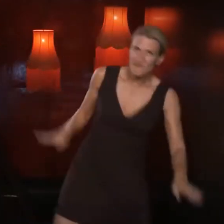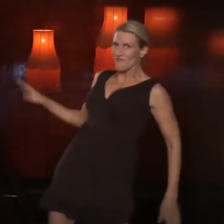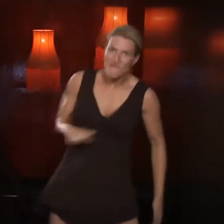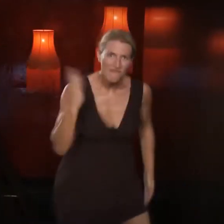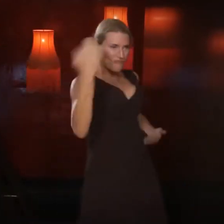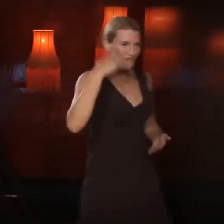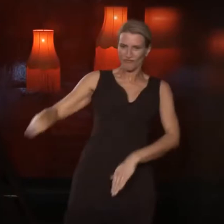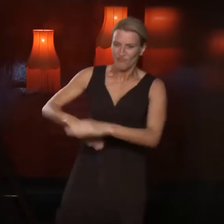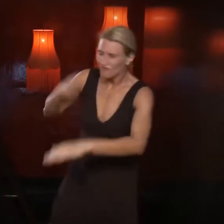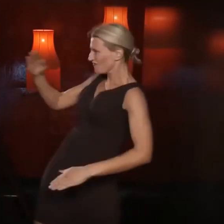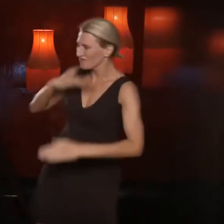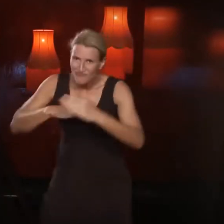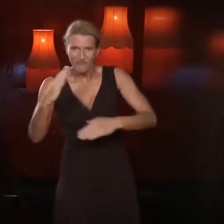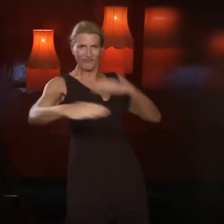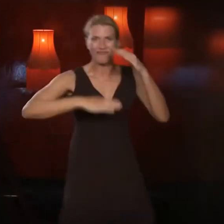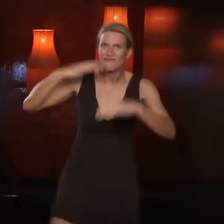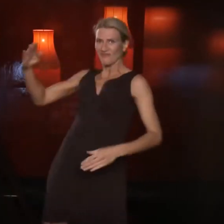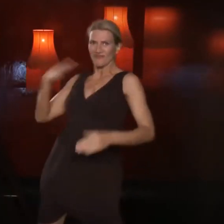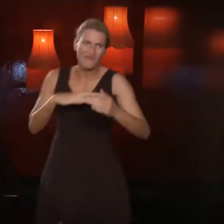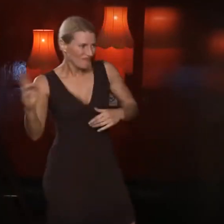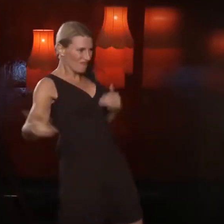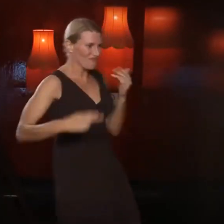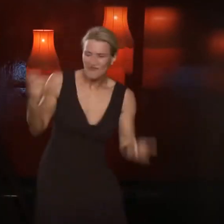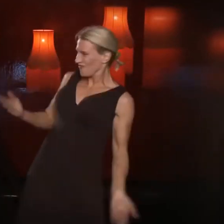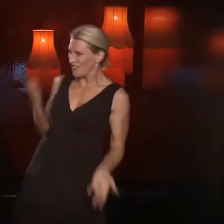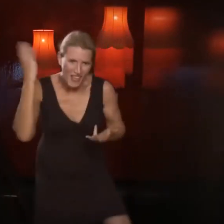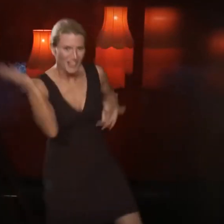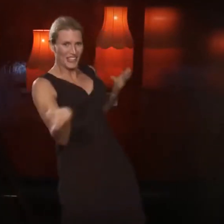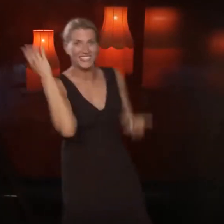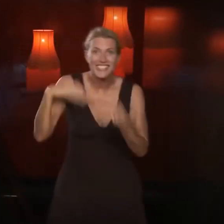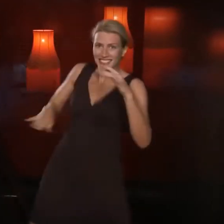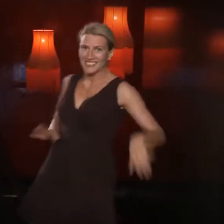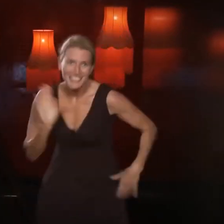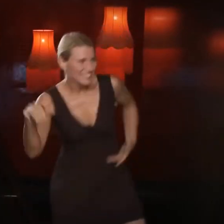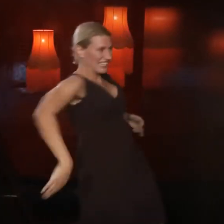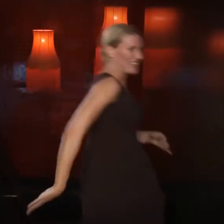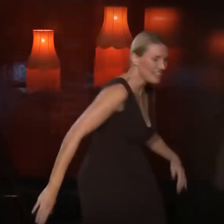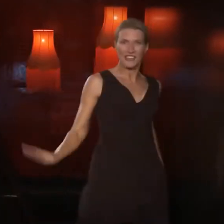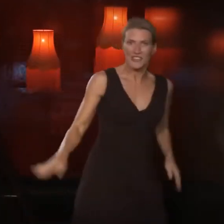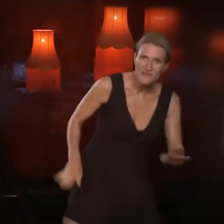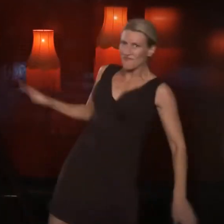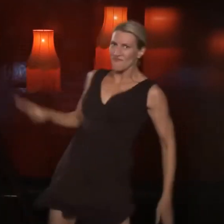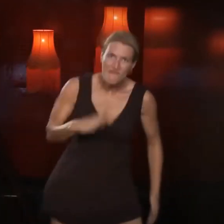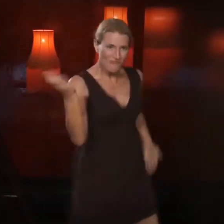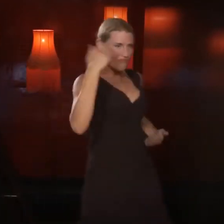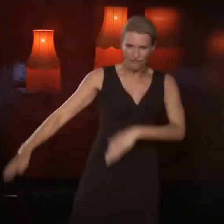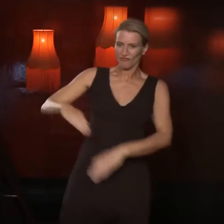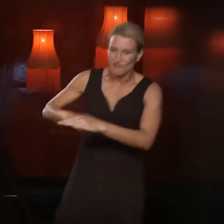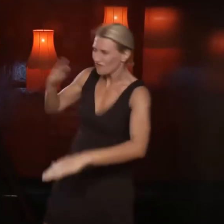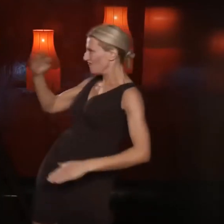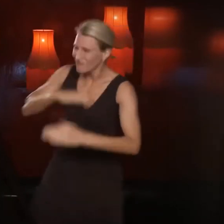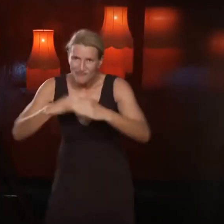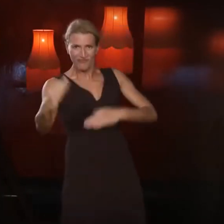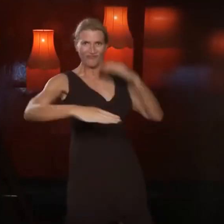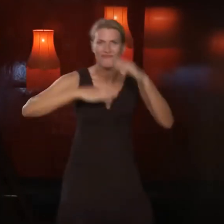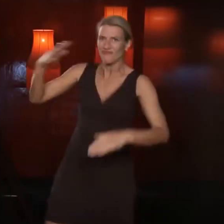Y'all better go watch the shit. Yeah. This is a free site. What y'all hate is stupid. This doesn't understand me or you